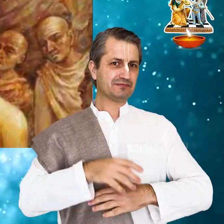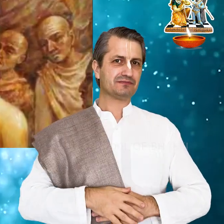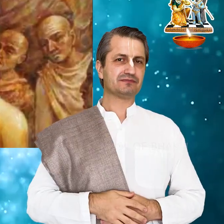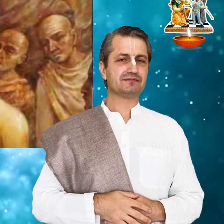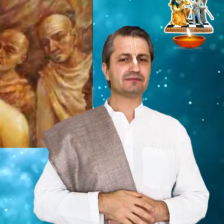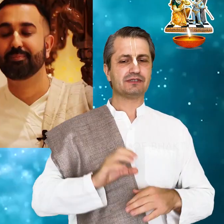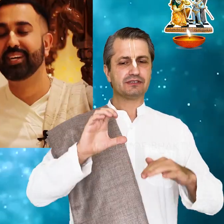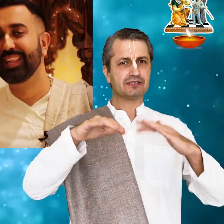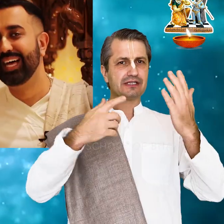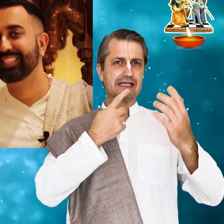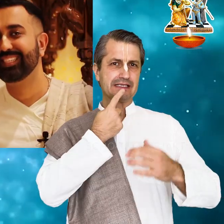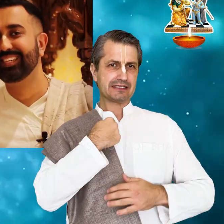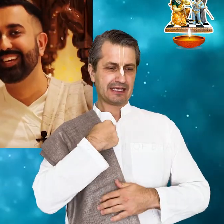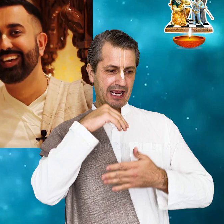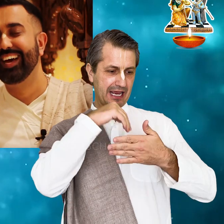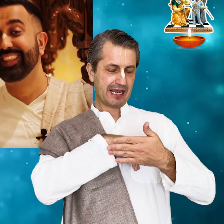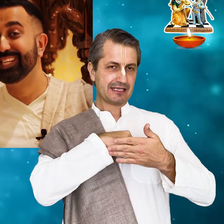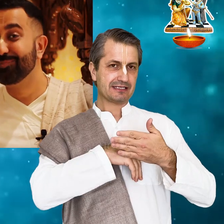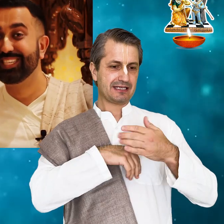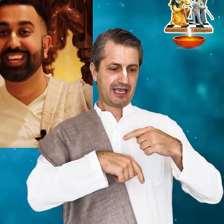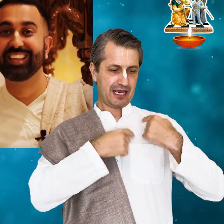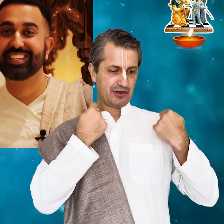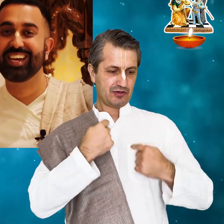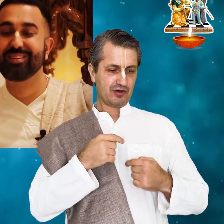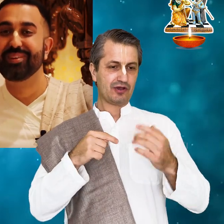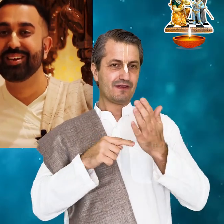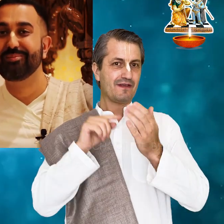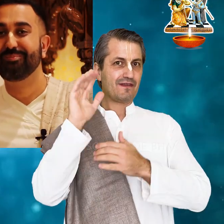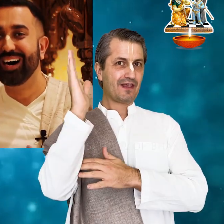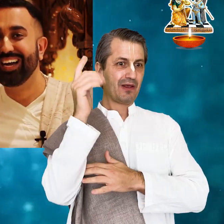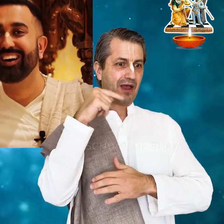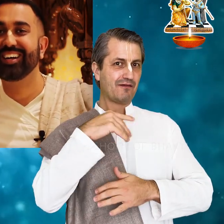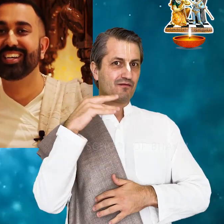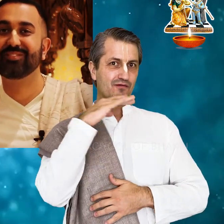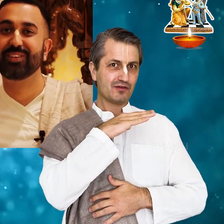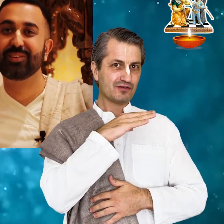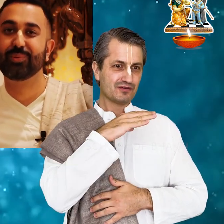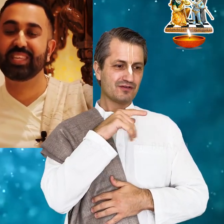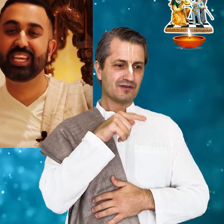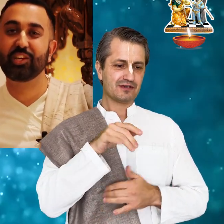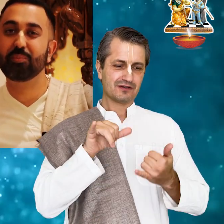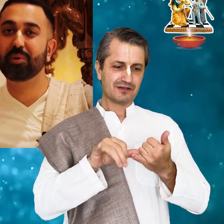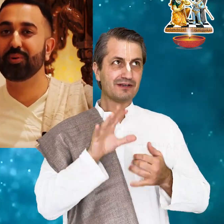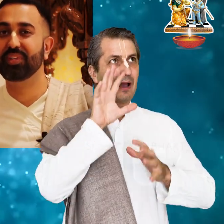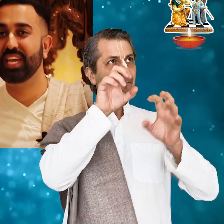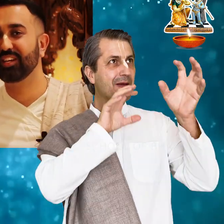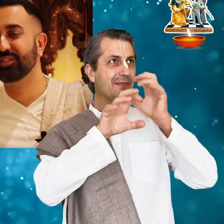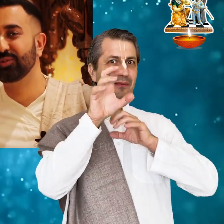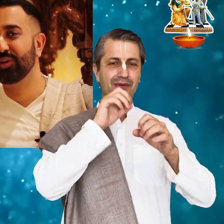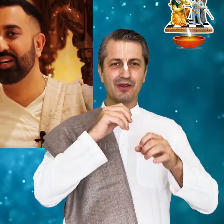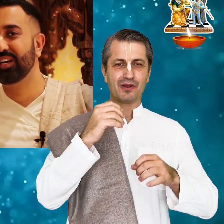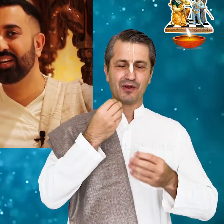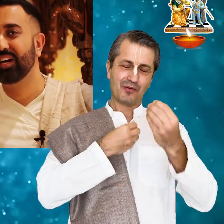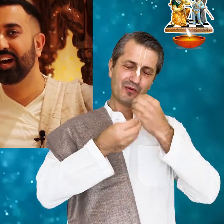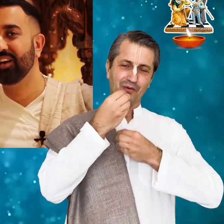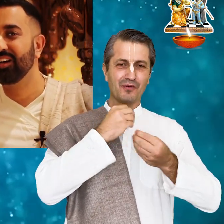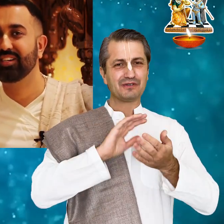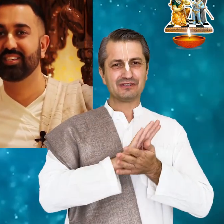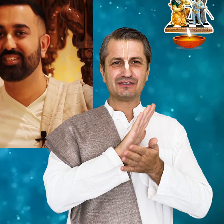love him. But alas, at this particular time, my heart is filled with innumerable